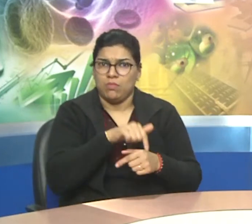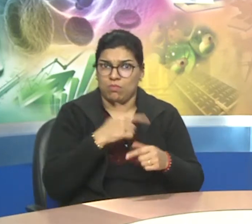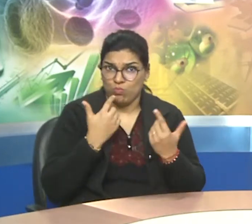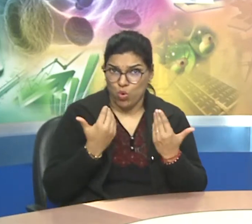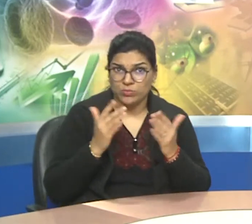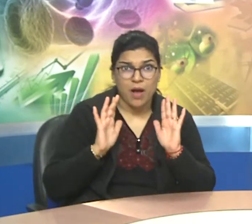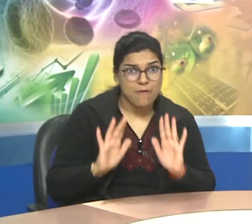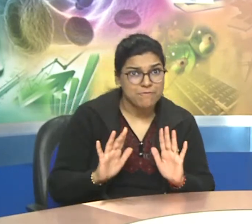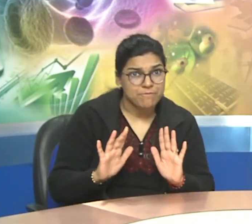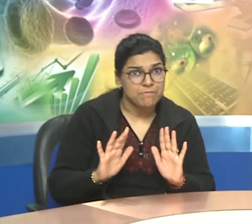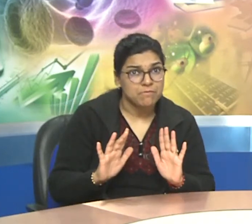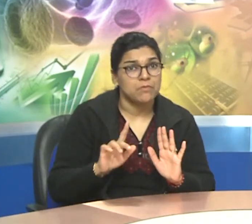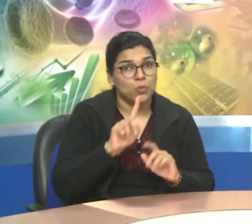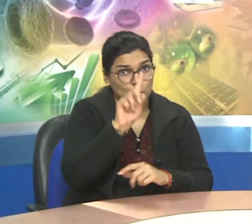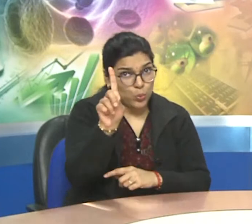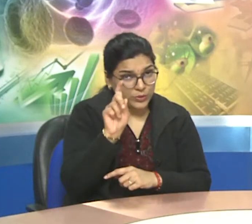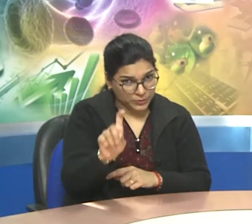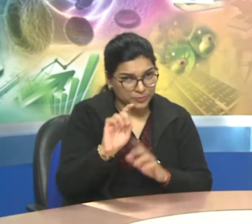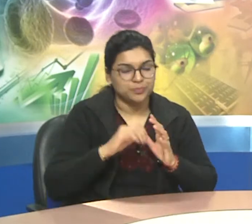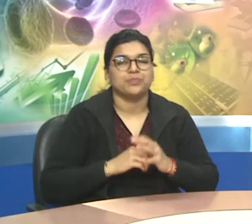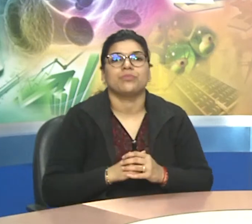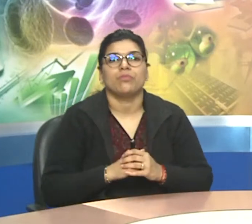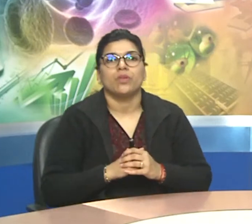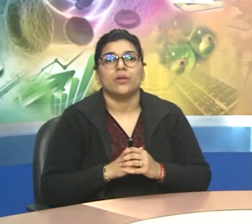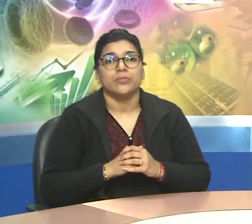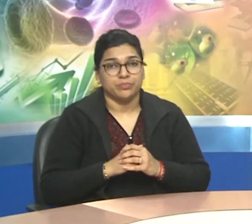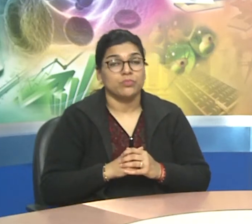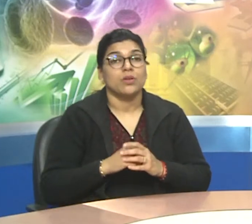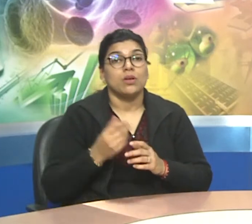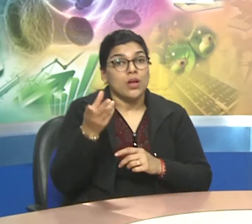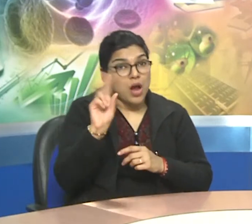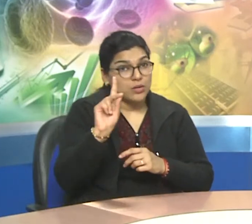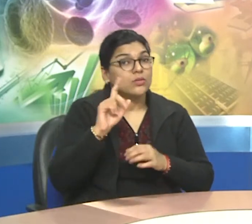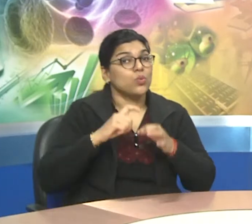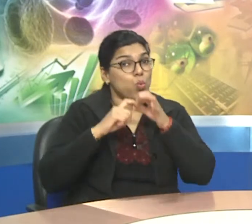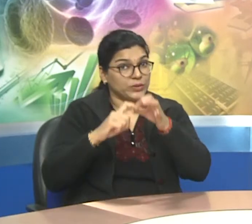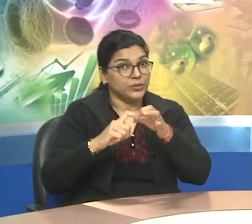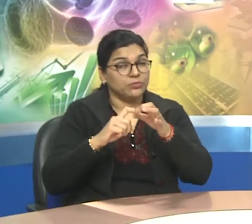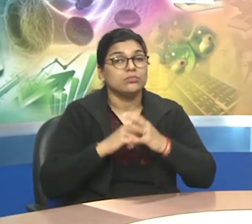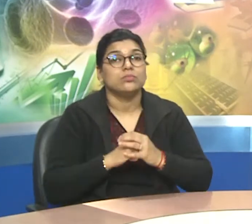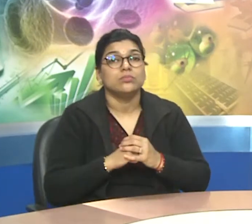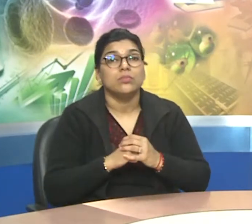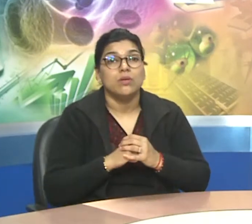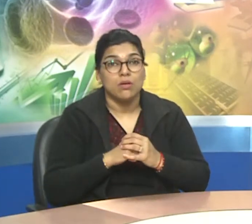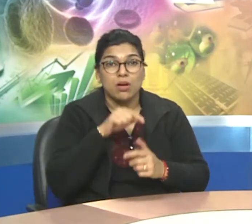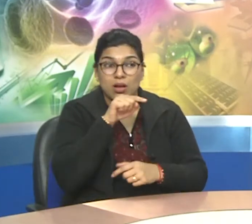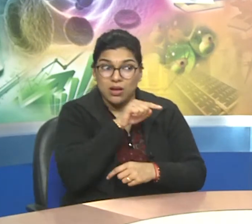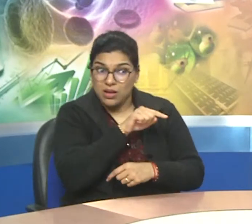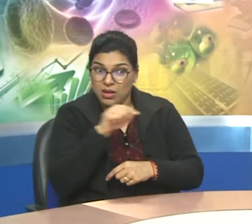way? Or should we recycle a few of the waste materials and leave the rest?